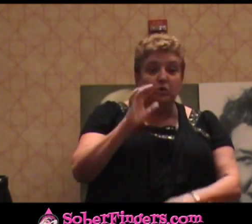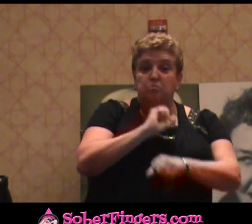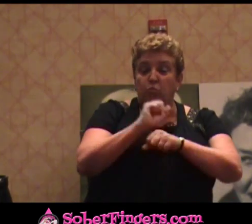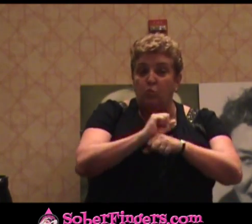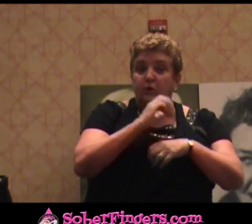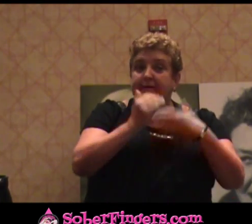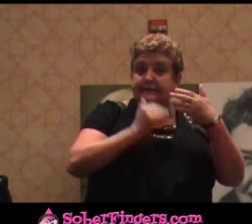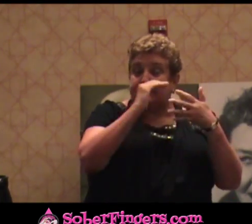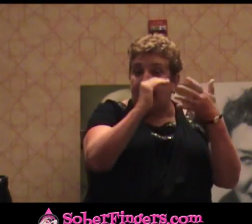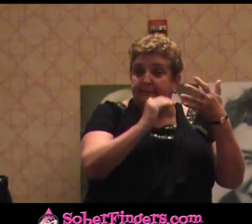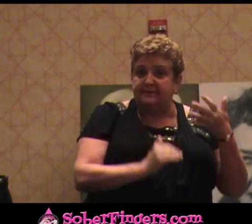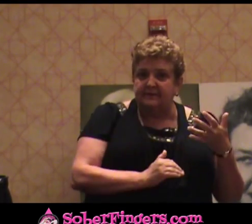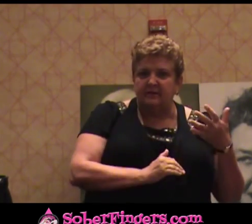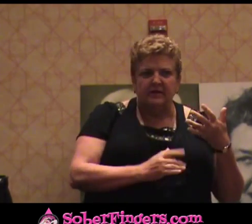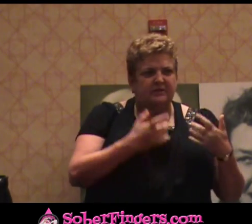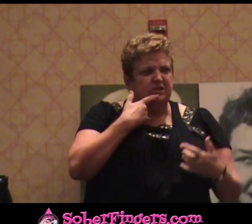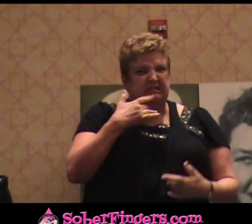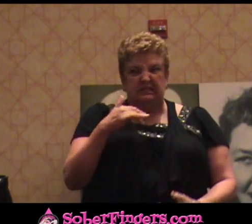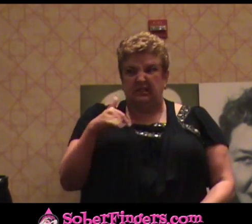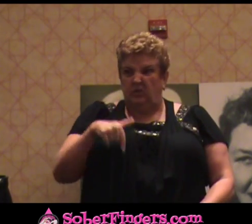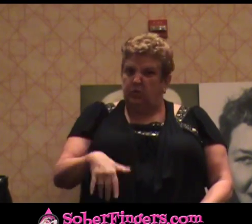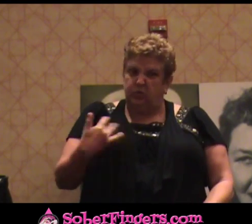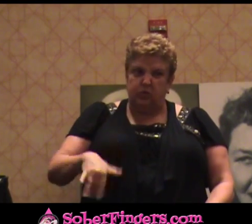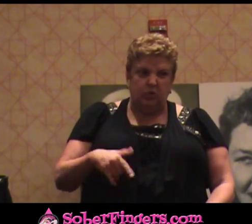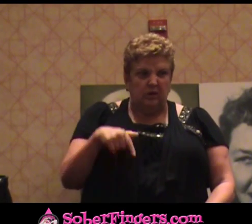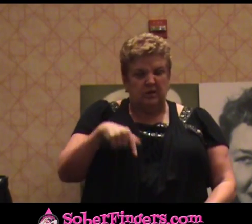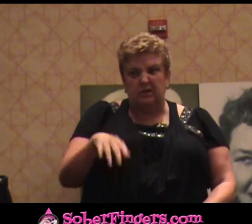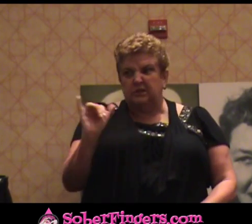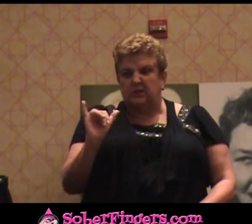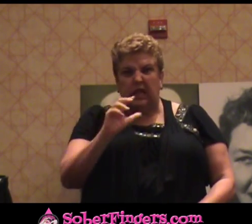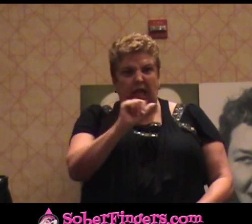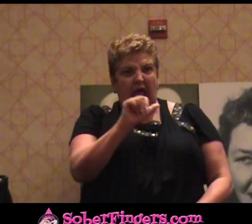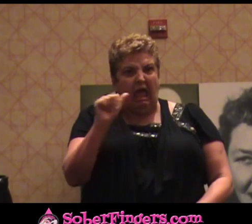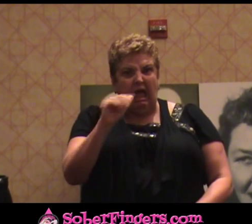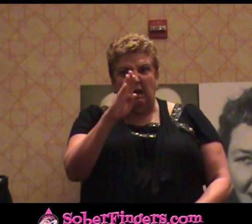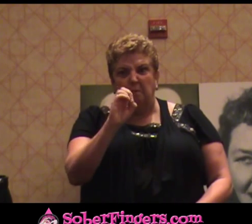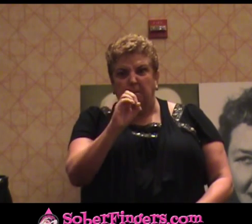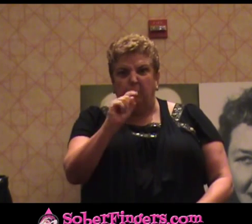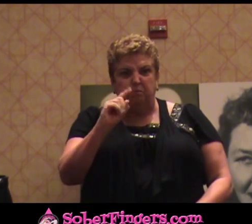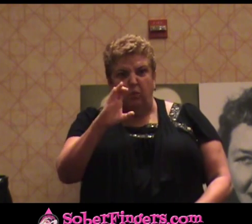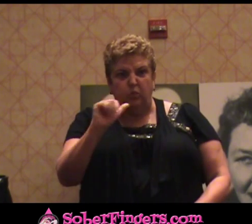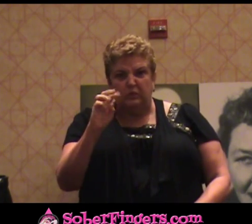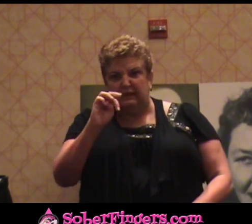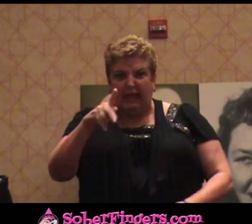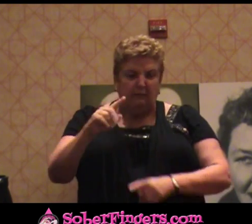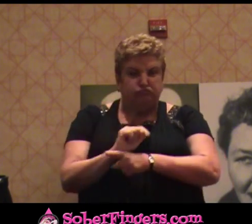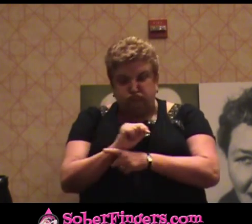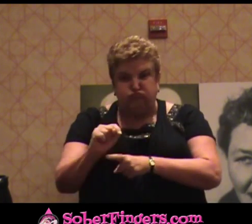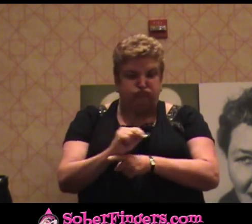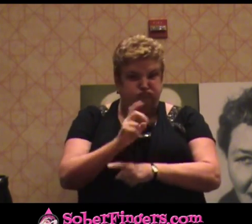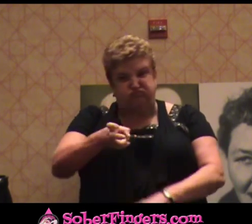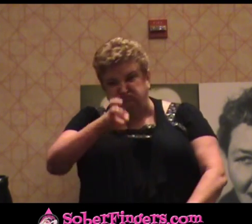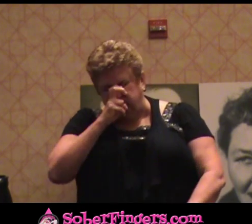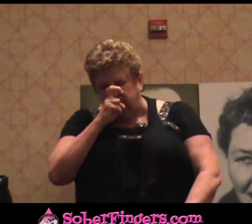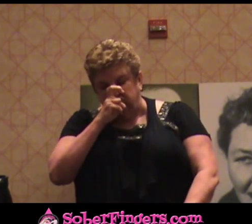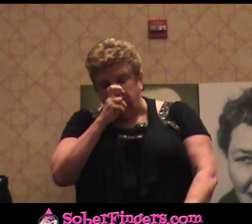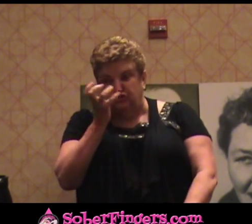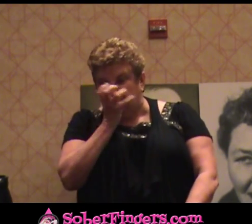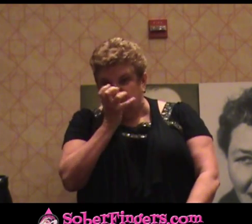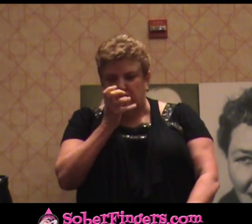she was like, this is like AA boot camp. You don't stop. And And that was a nice experience. And coming out, I was